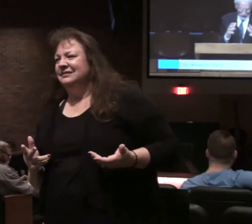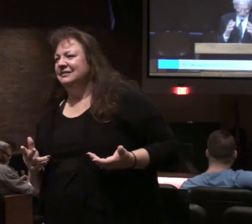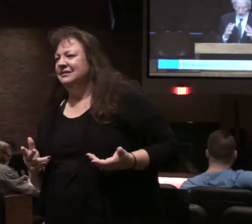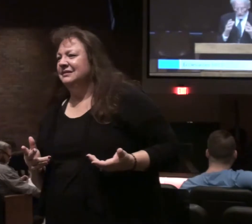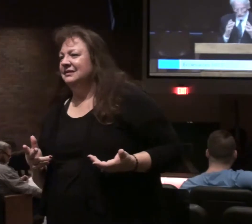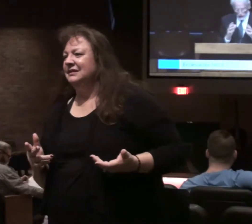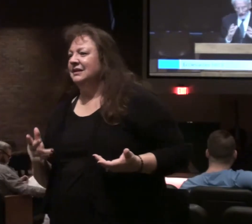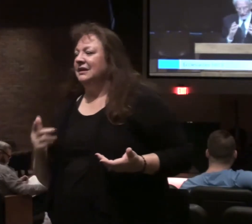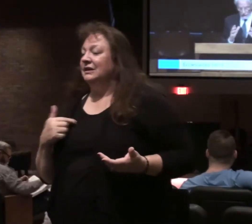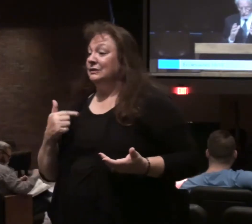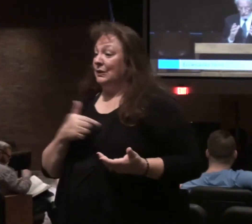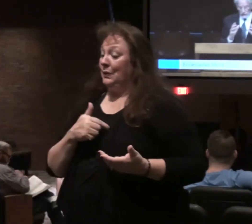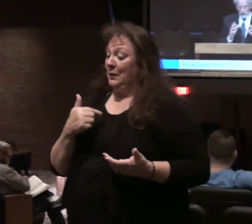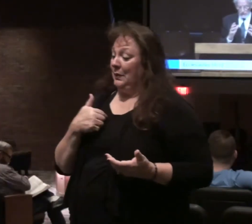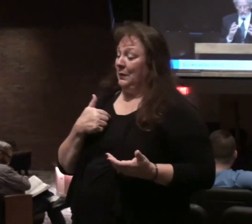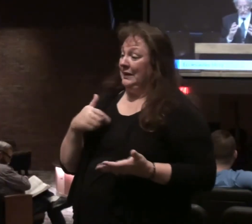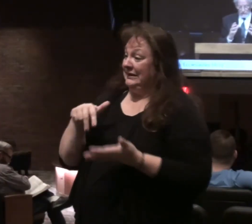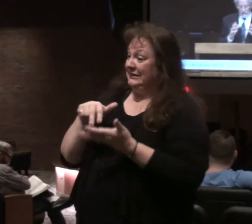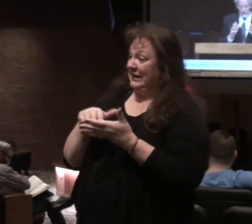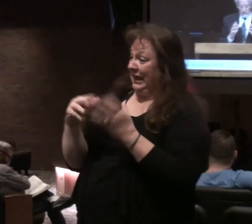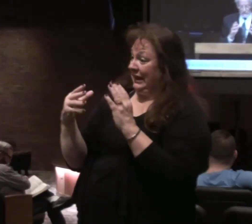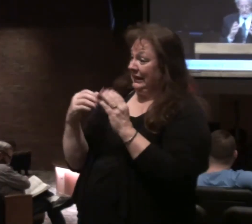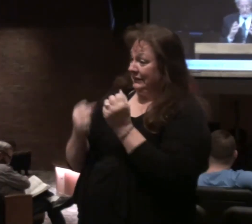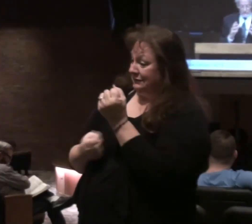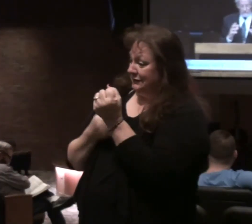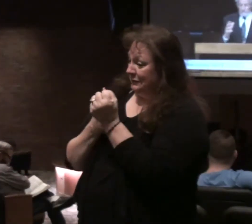in our apologetics